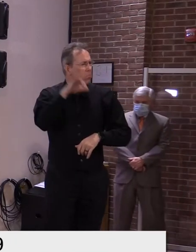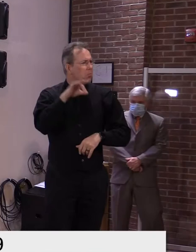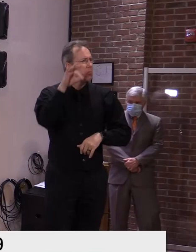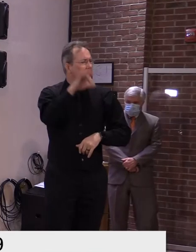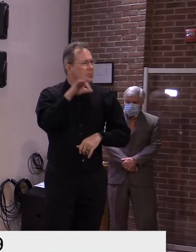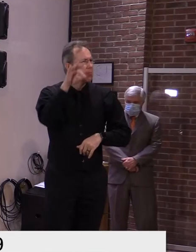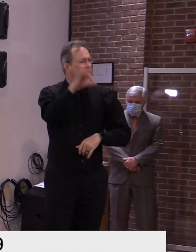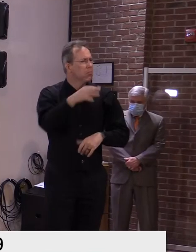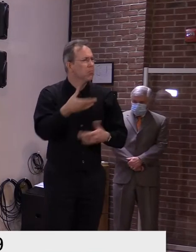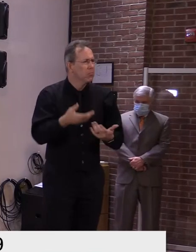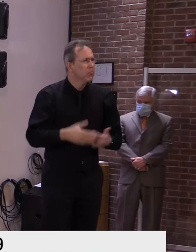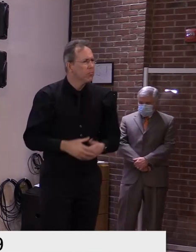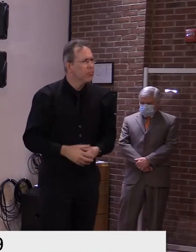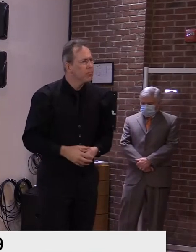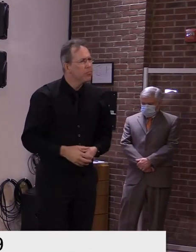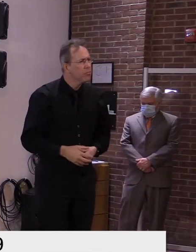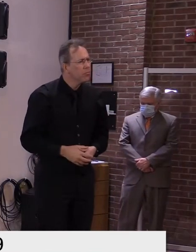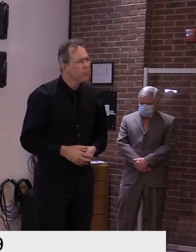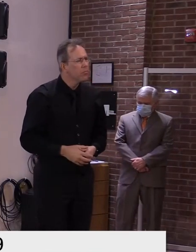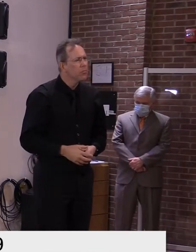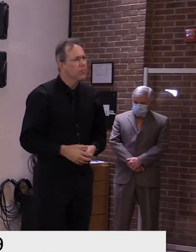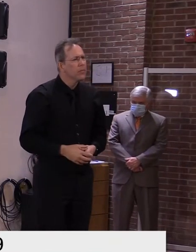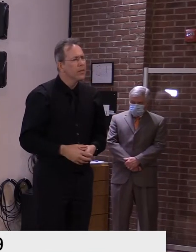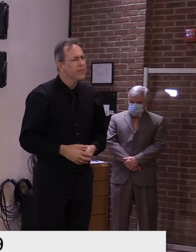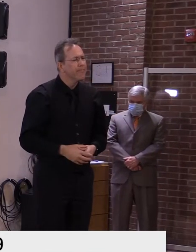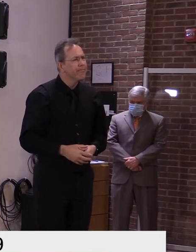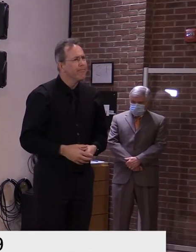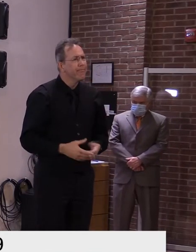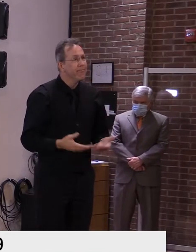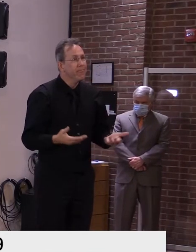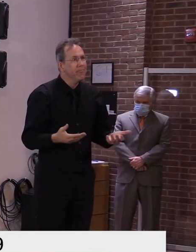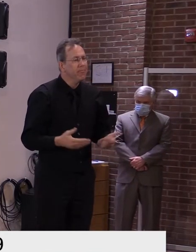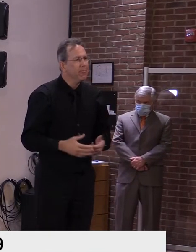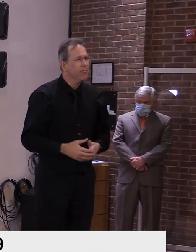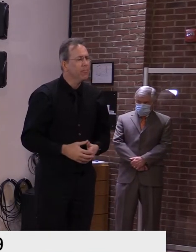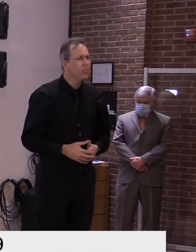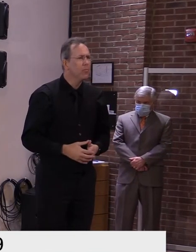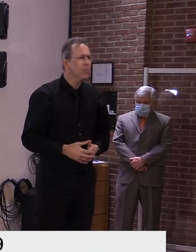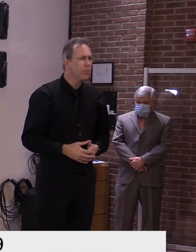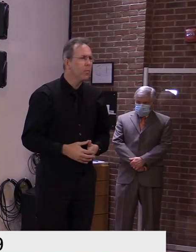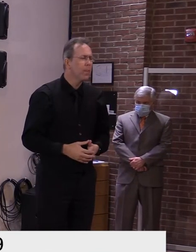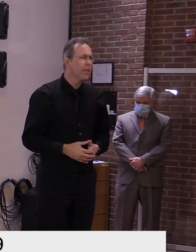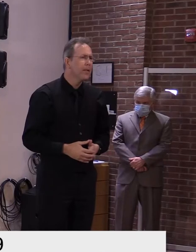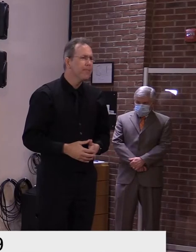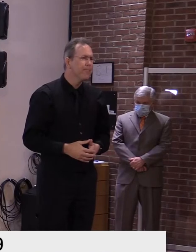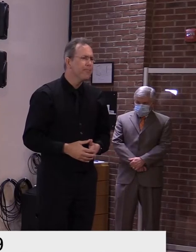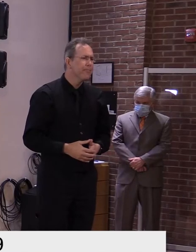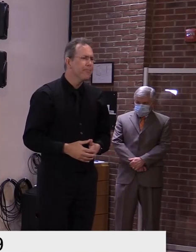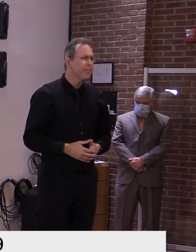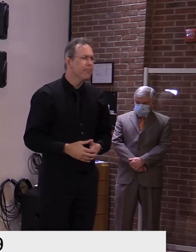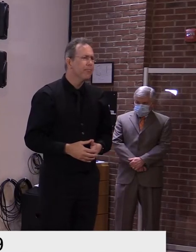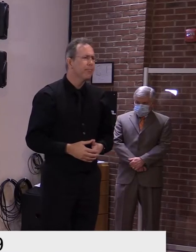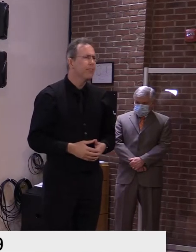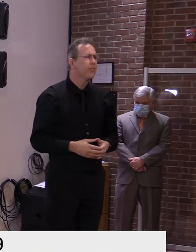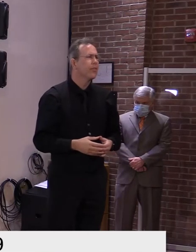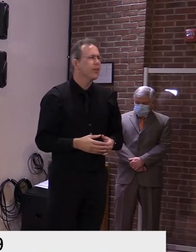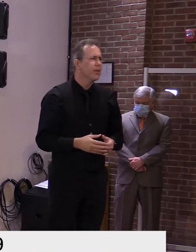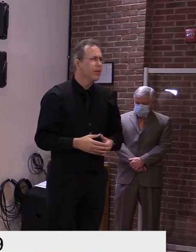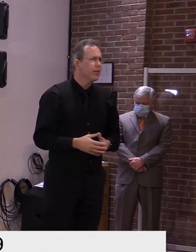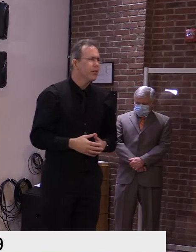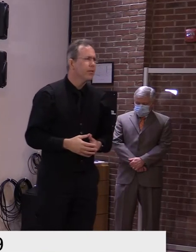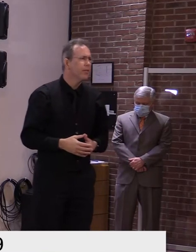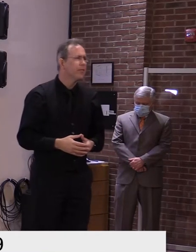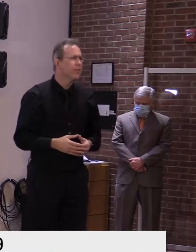recent weeks where some businesses have not tried to conform at all, and in fact have taken another approach.